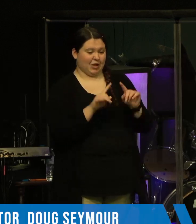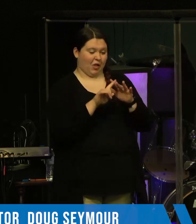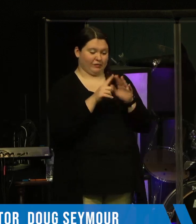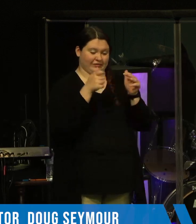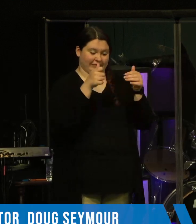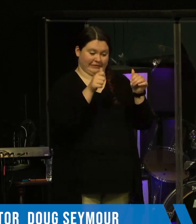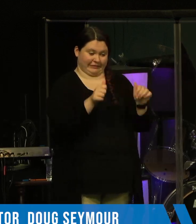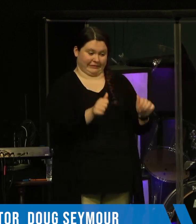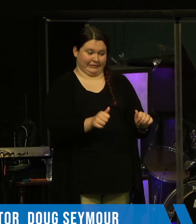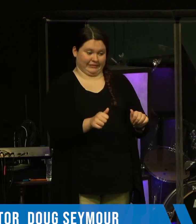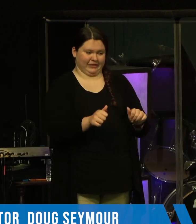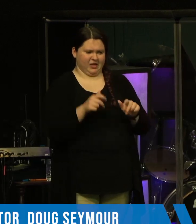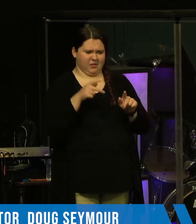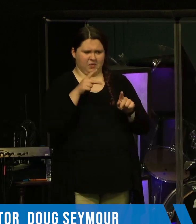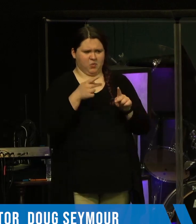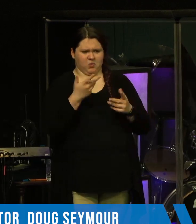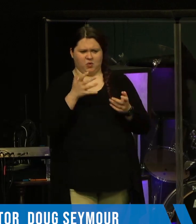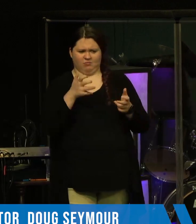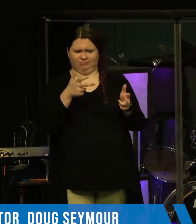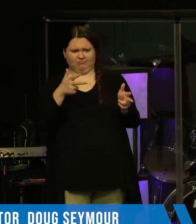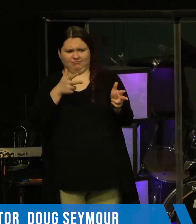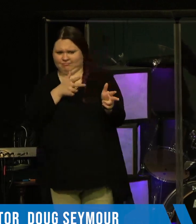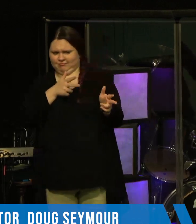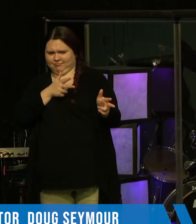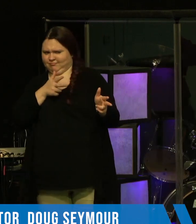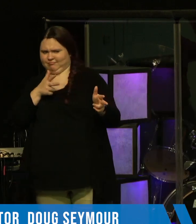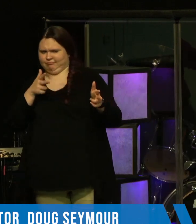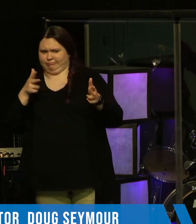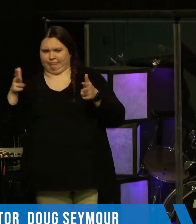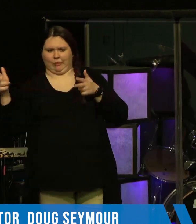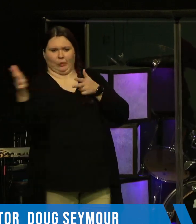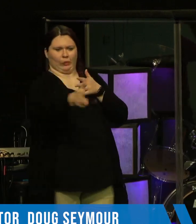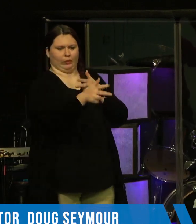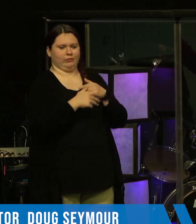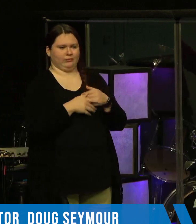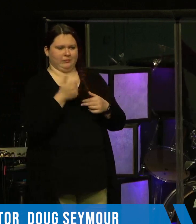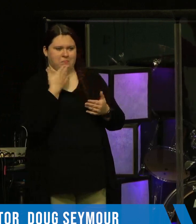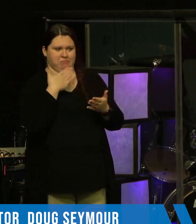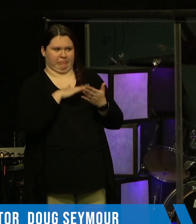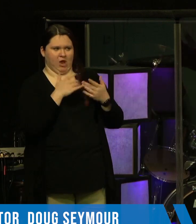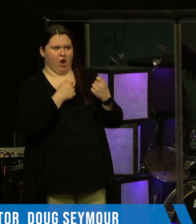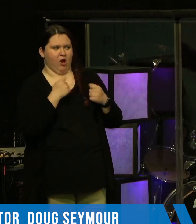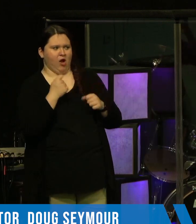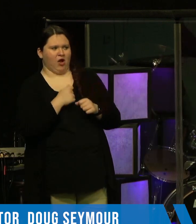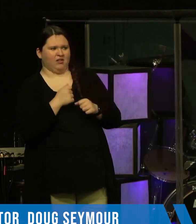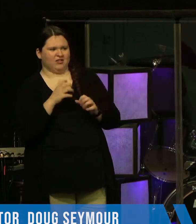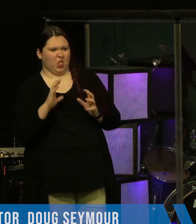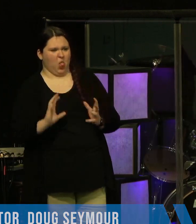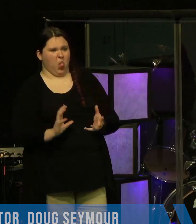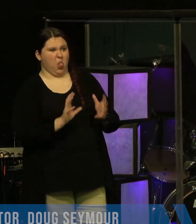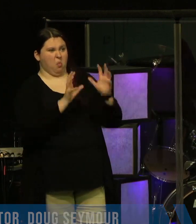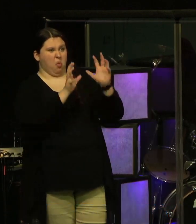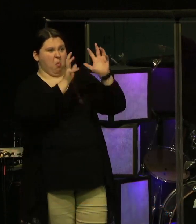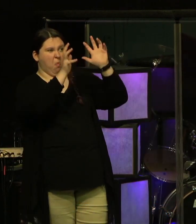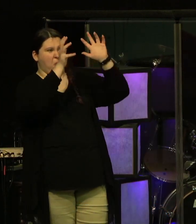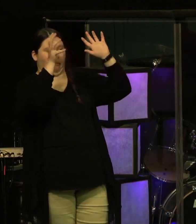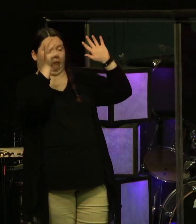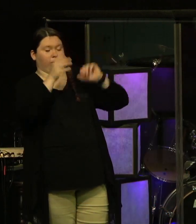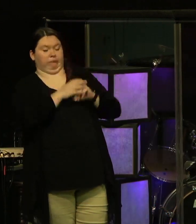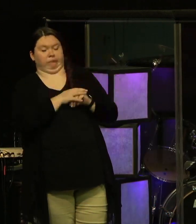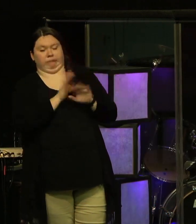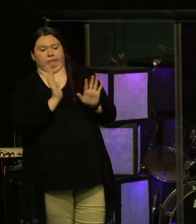People don't want to get behind you. Because the smoke is so strong.